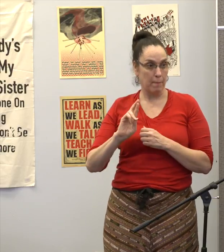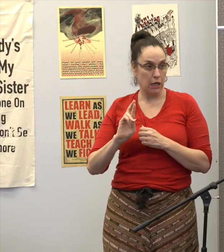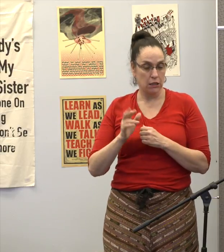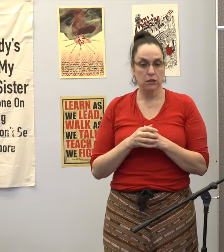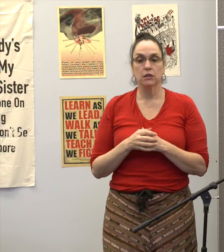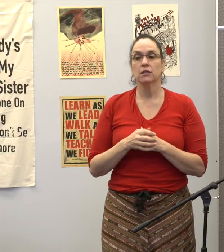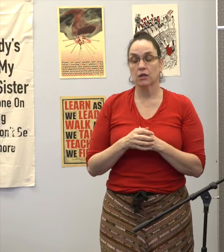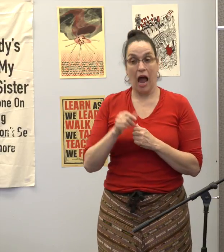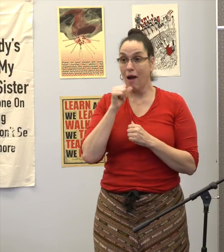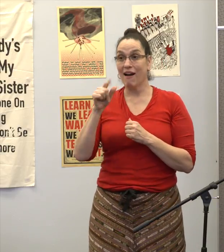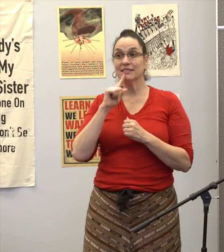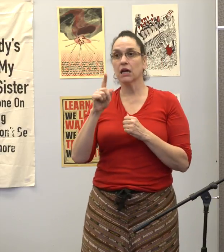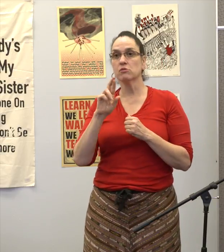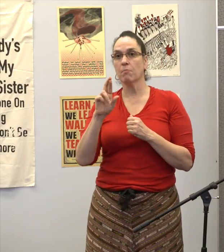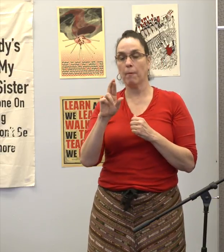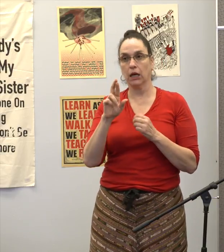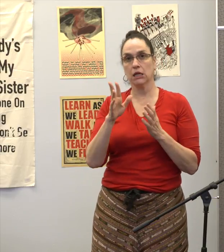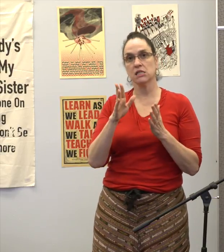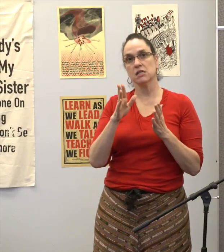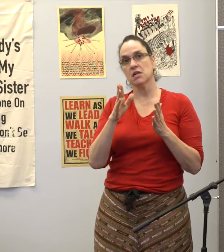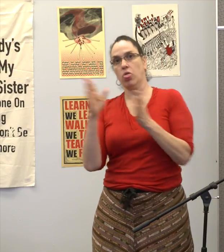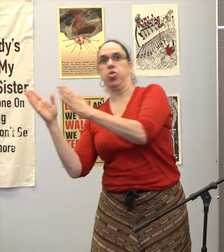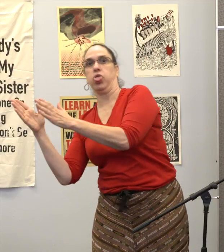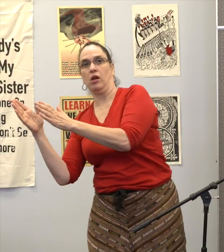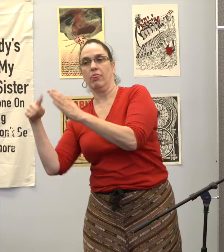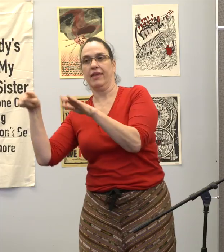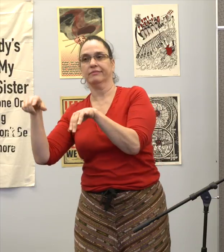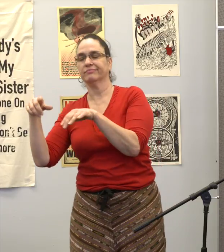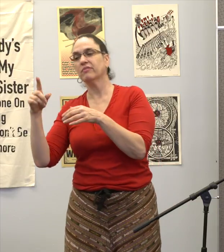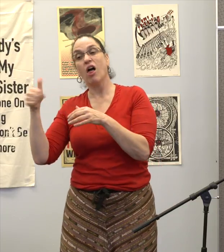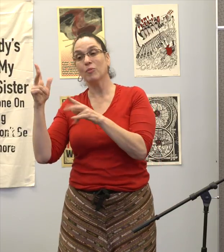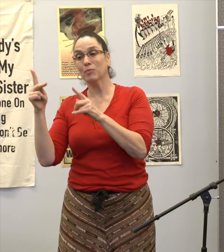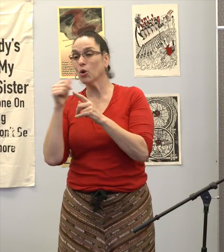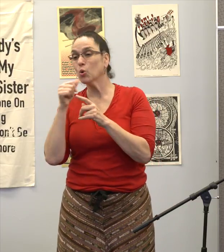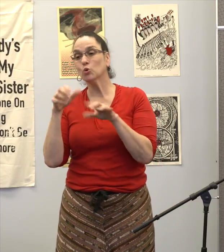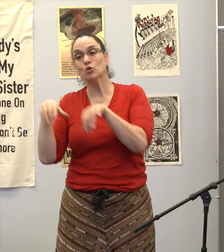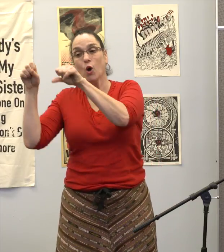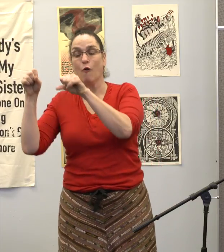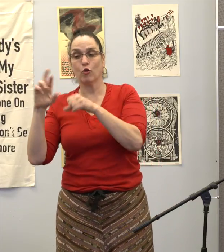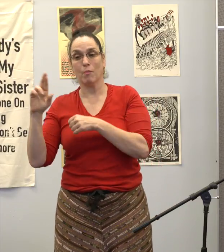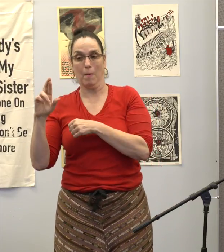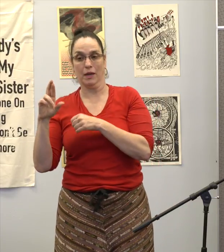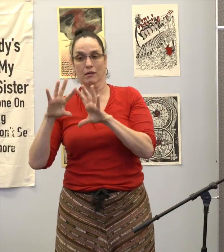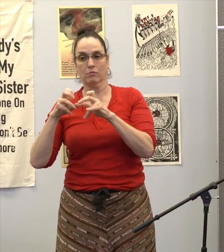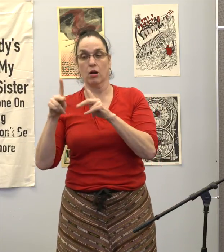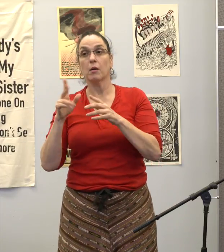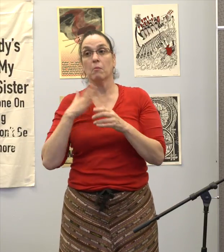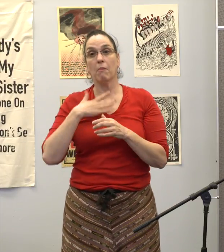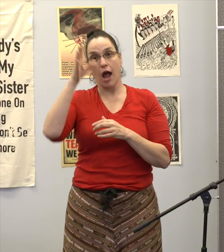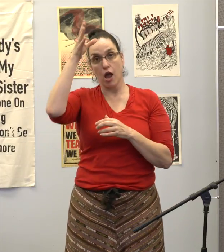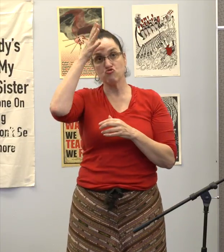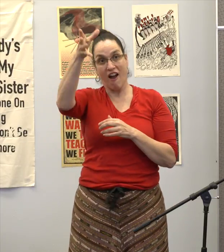what we have a lot of extremists who have hijacked the Republican Party. My granddaddy was a Republican, but he was a Teddy